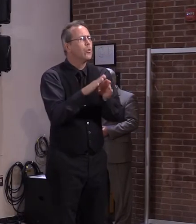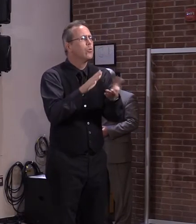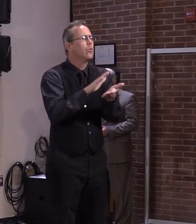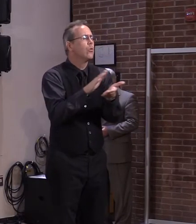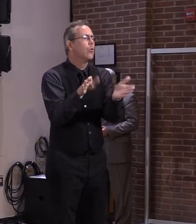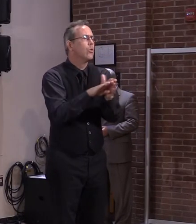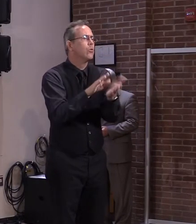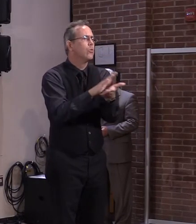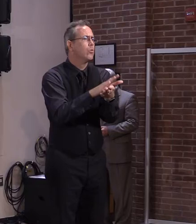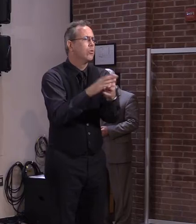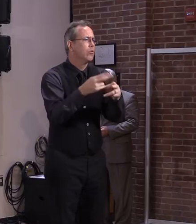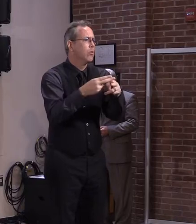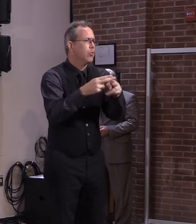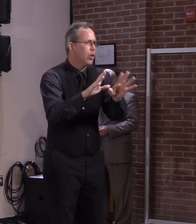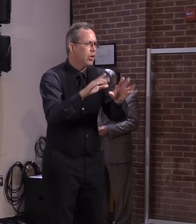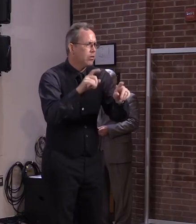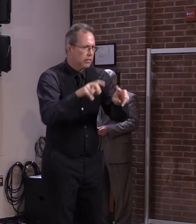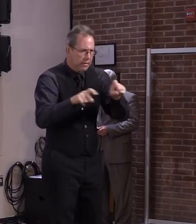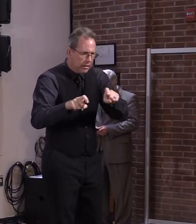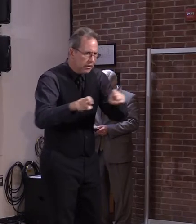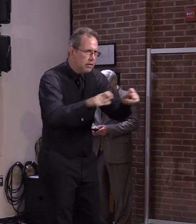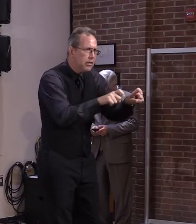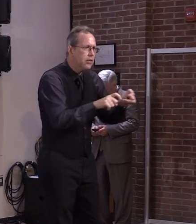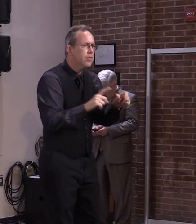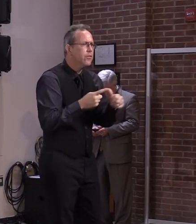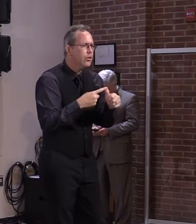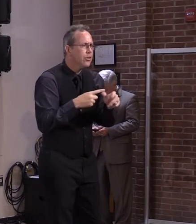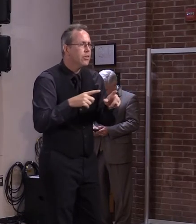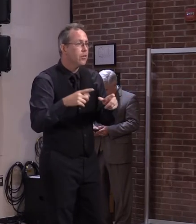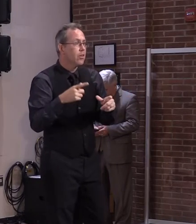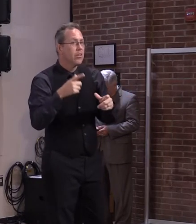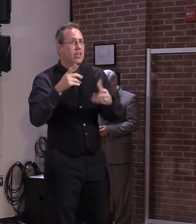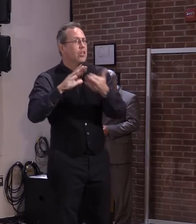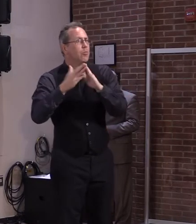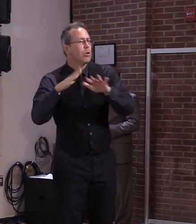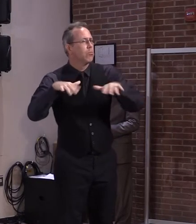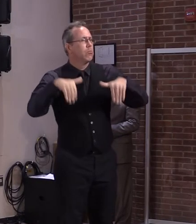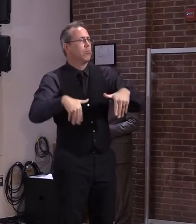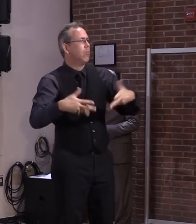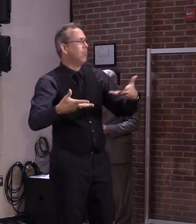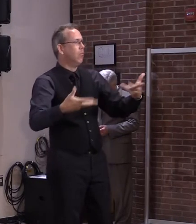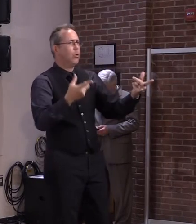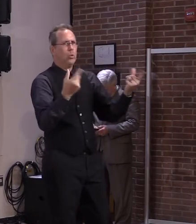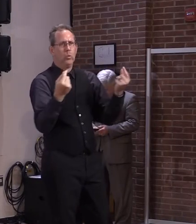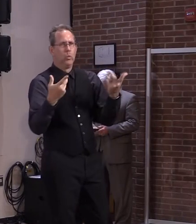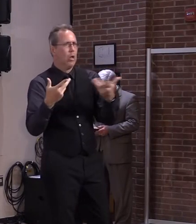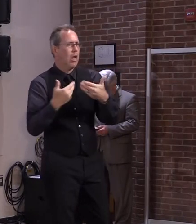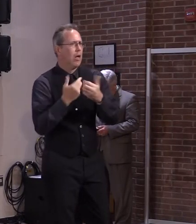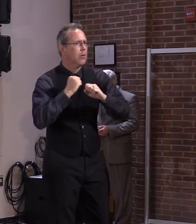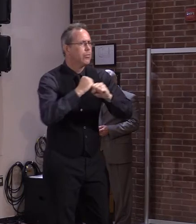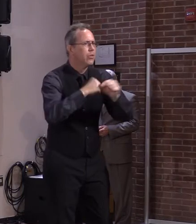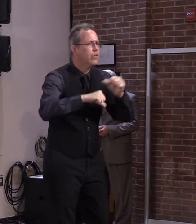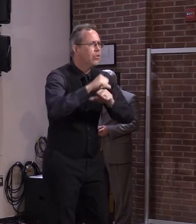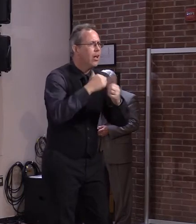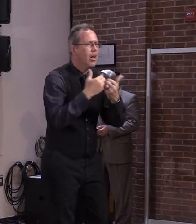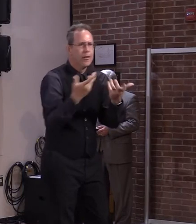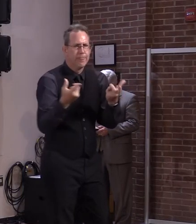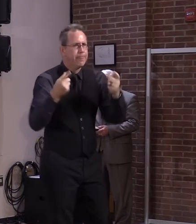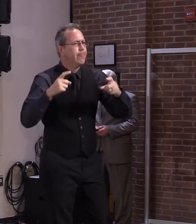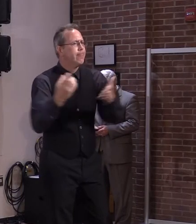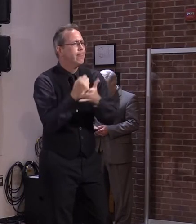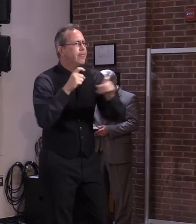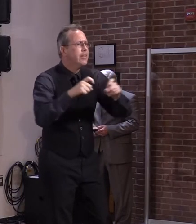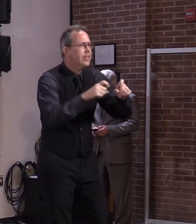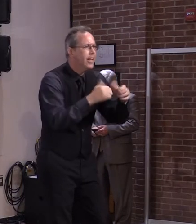decision making, but it has been challenging for the community. Been in some discussion with the state representative in that area about expanding testing